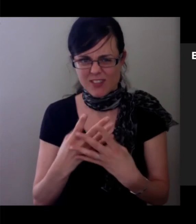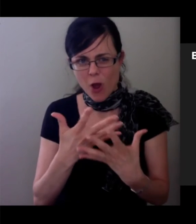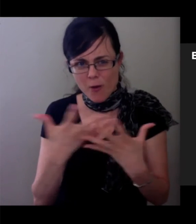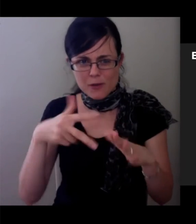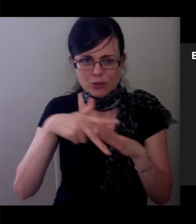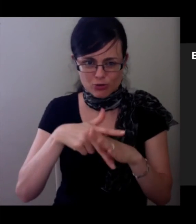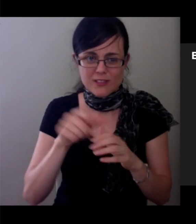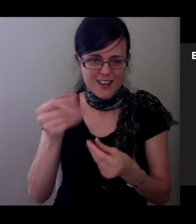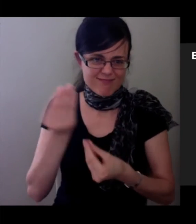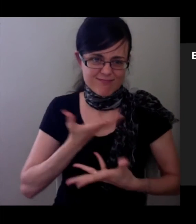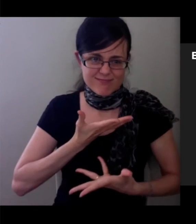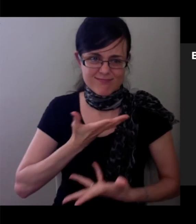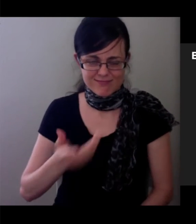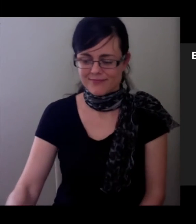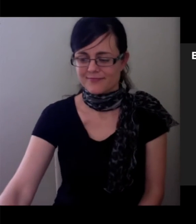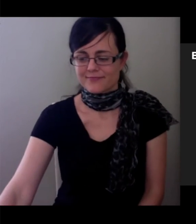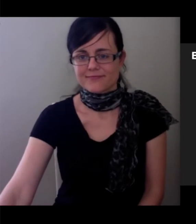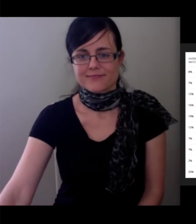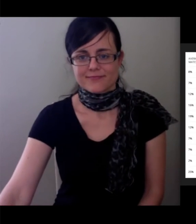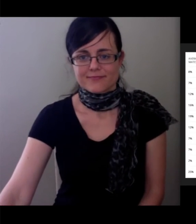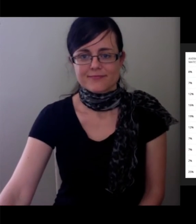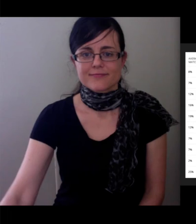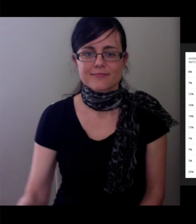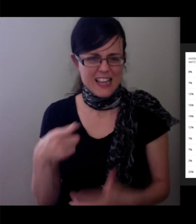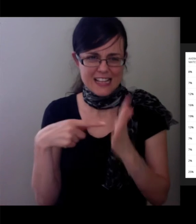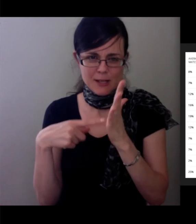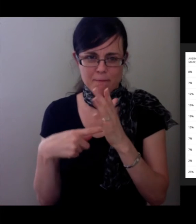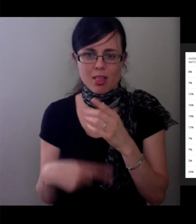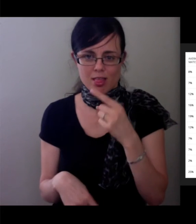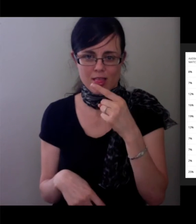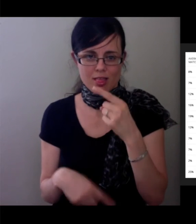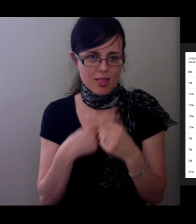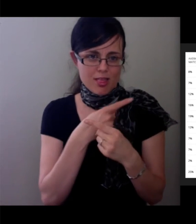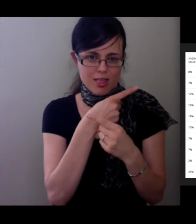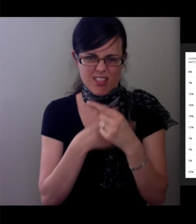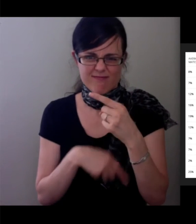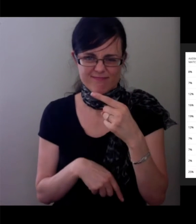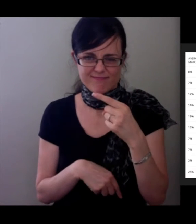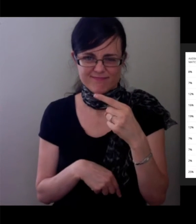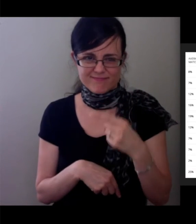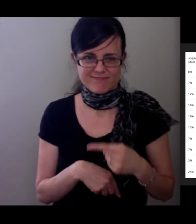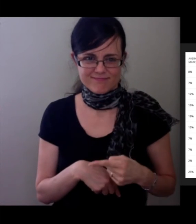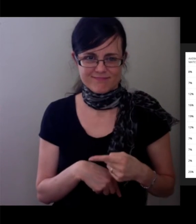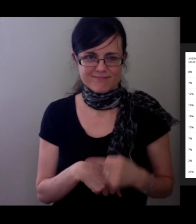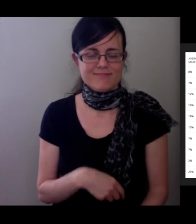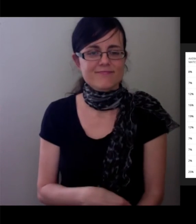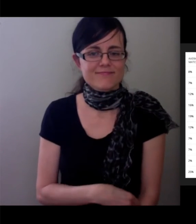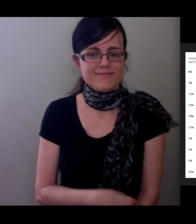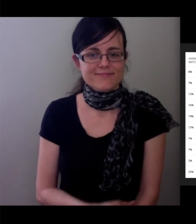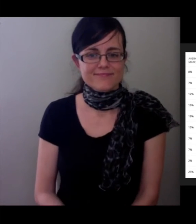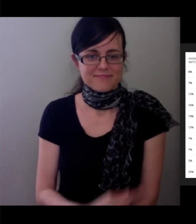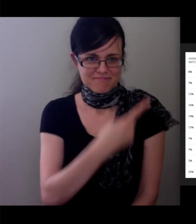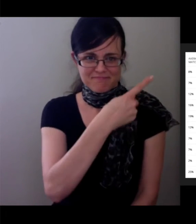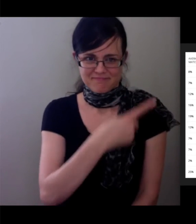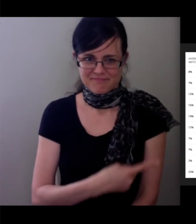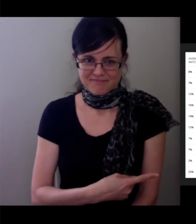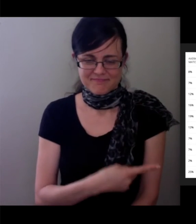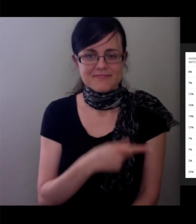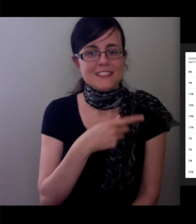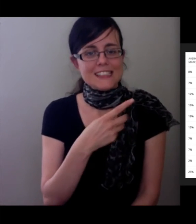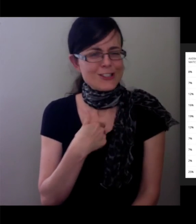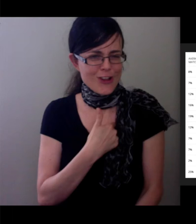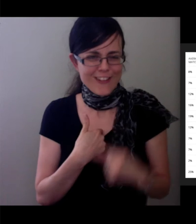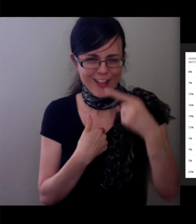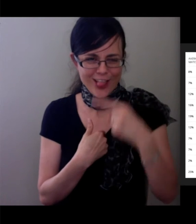plagiarism. And it can actually show me how much information you've plagiarized. You can see that here on the